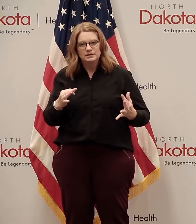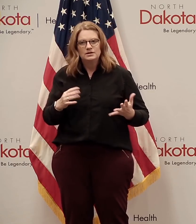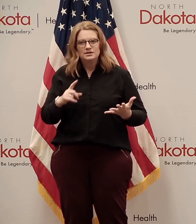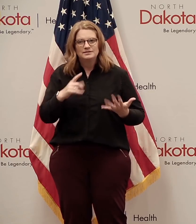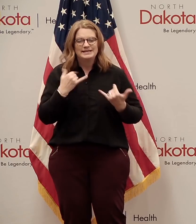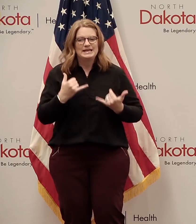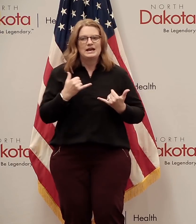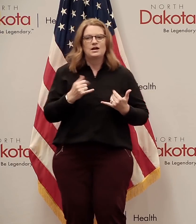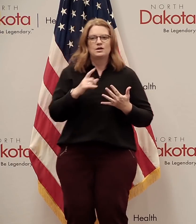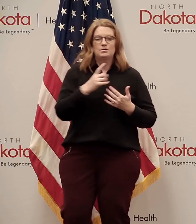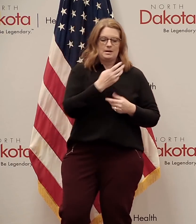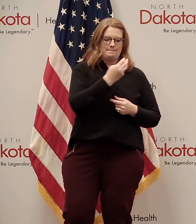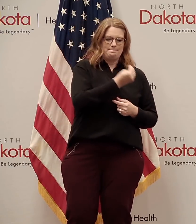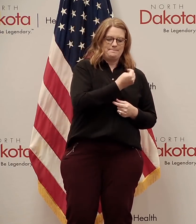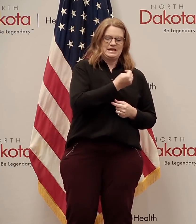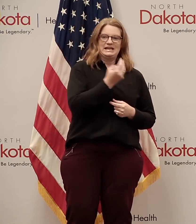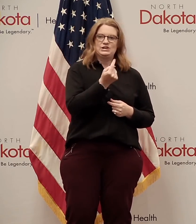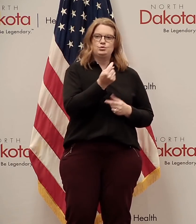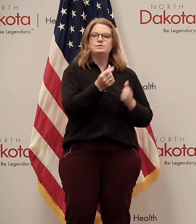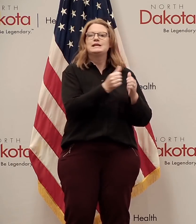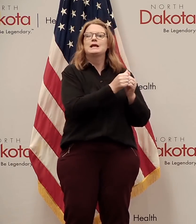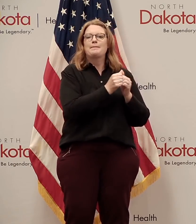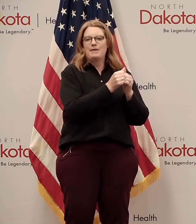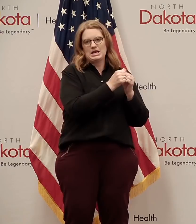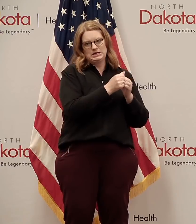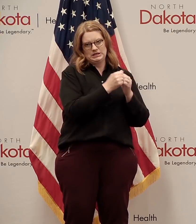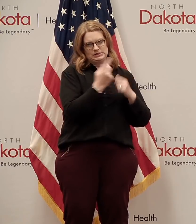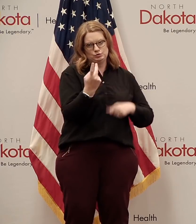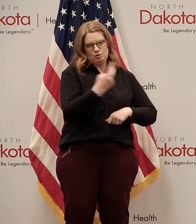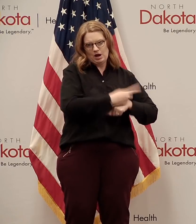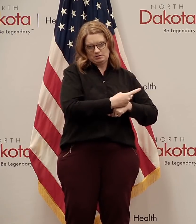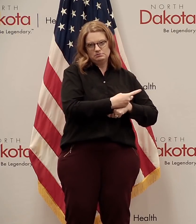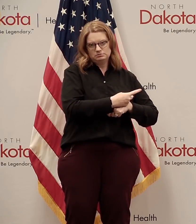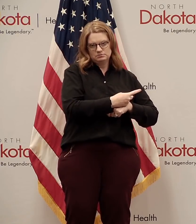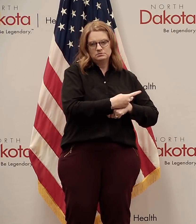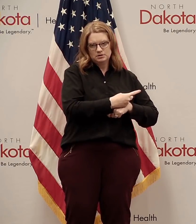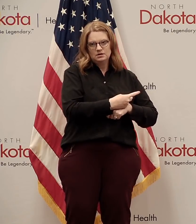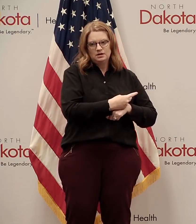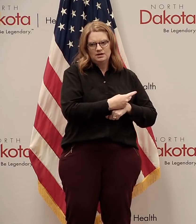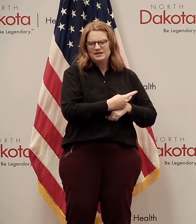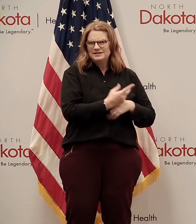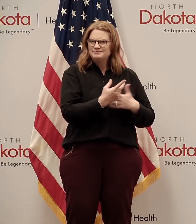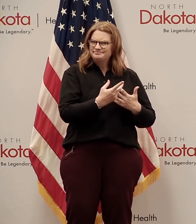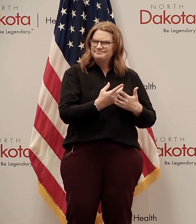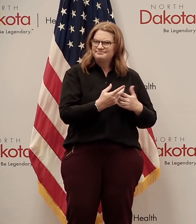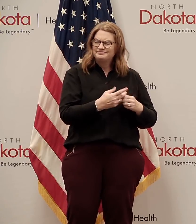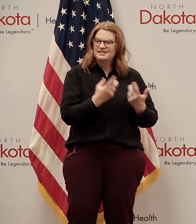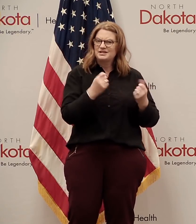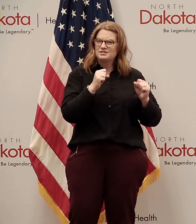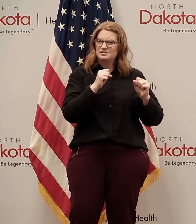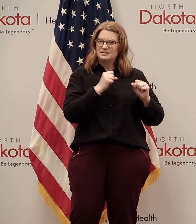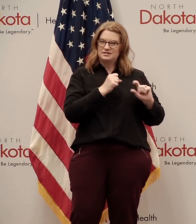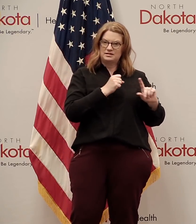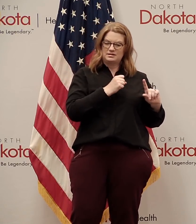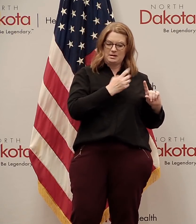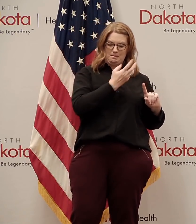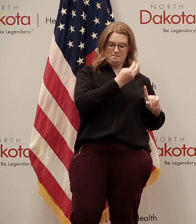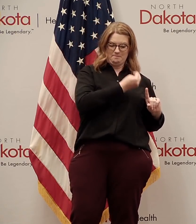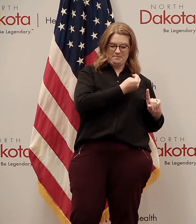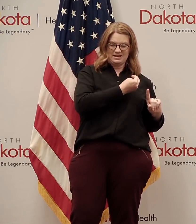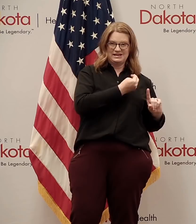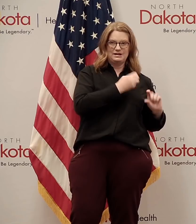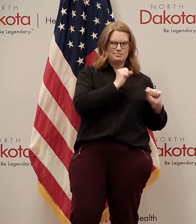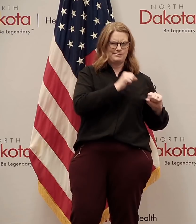combining Monday and Tuesday together as 2 days because we likely underreported cases on